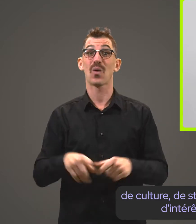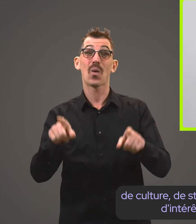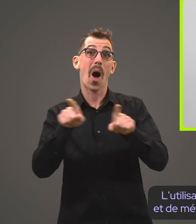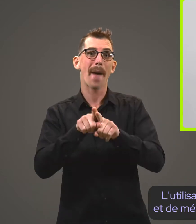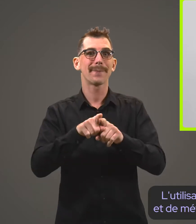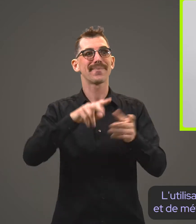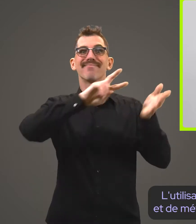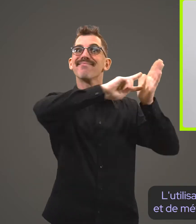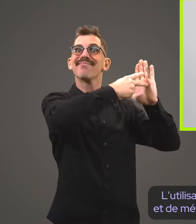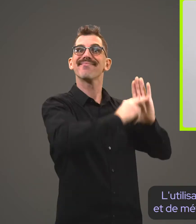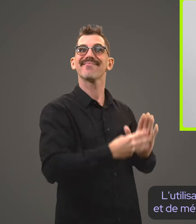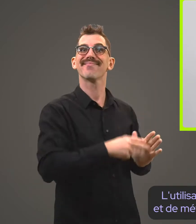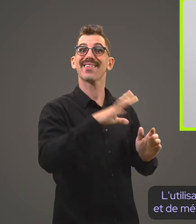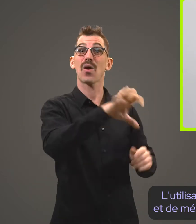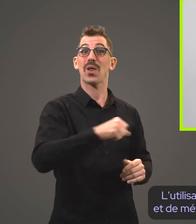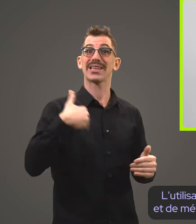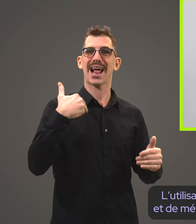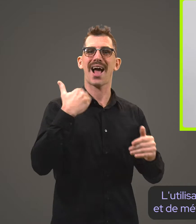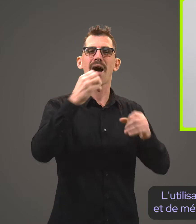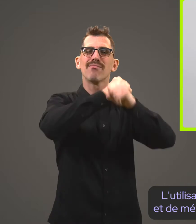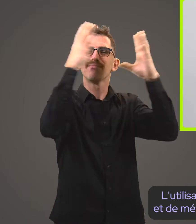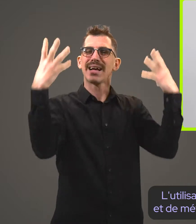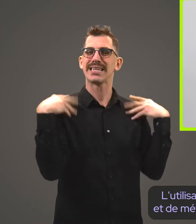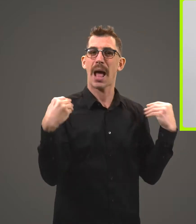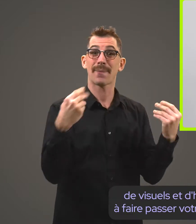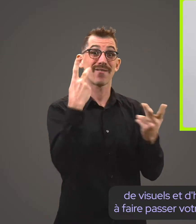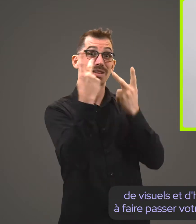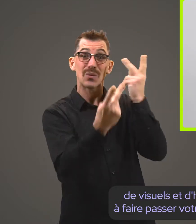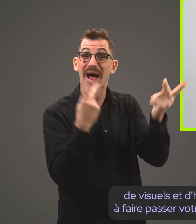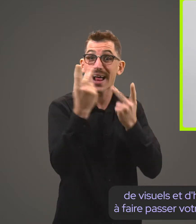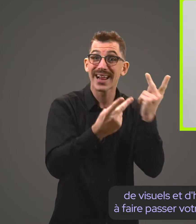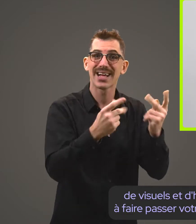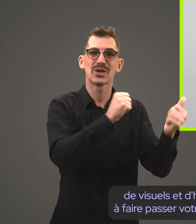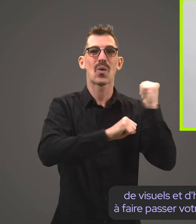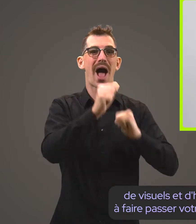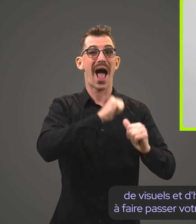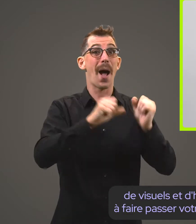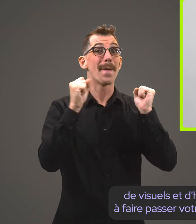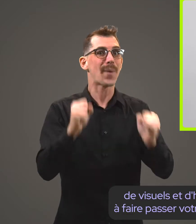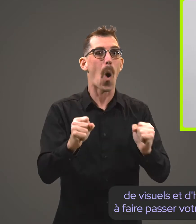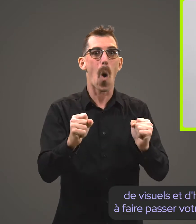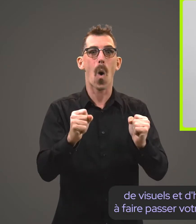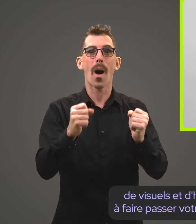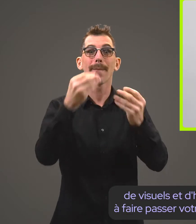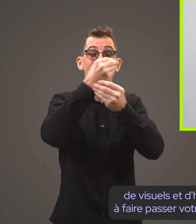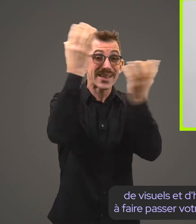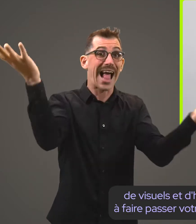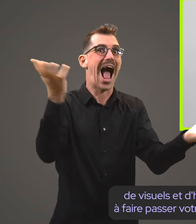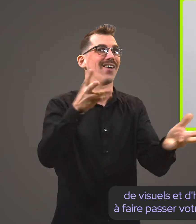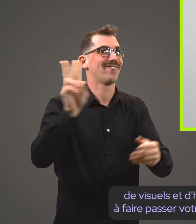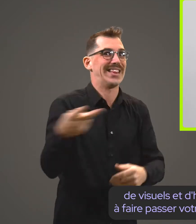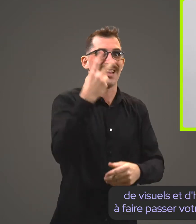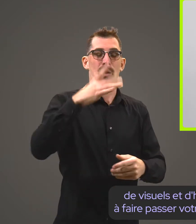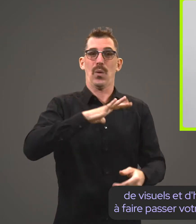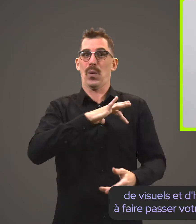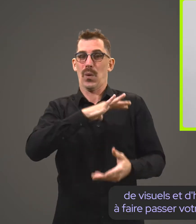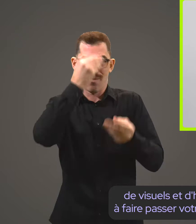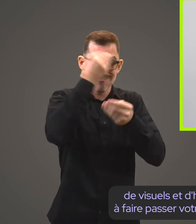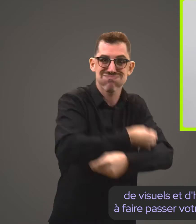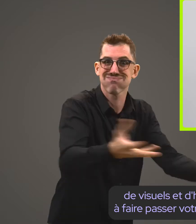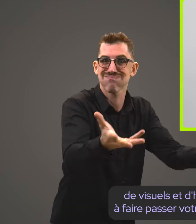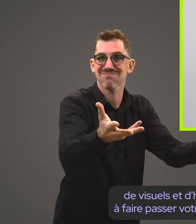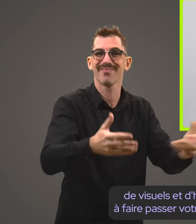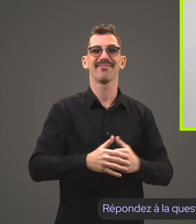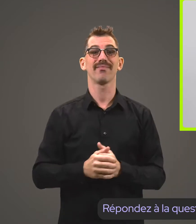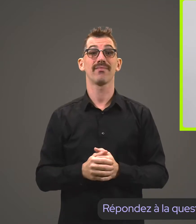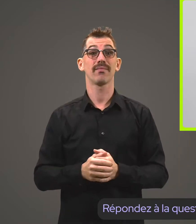opinions. Using simple analogies and metaphors, visuals, and stories can help you deliver your message